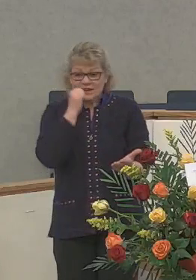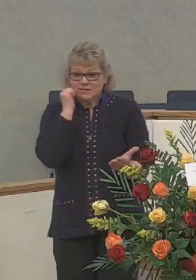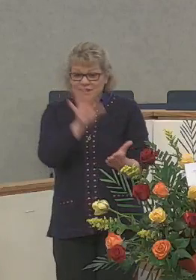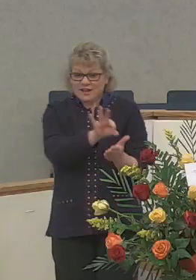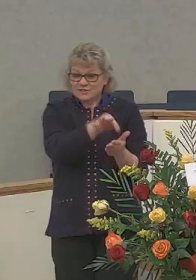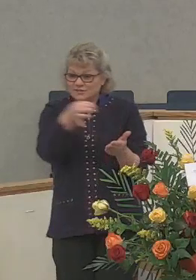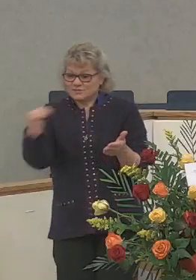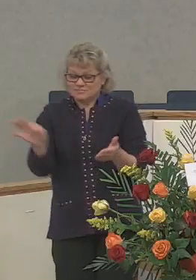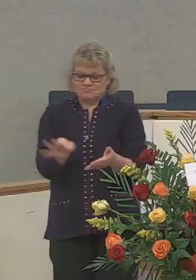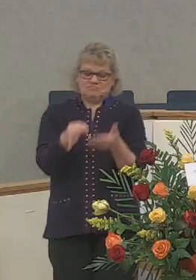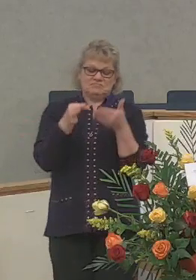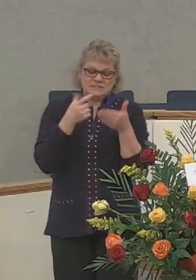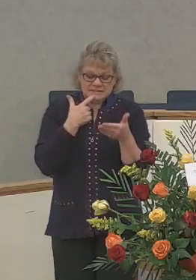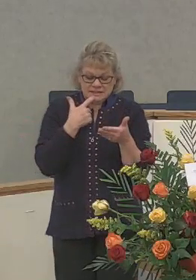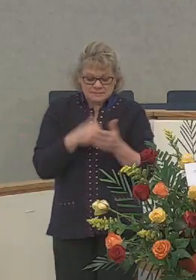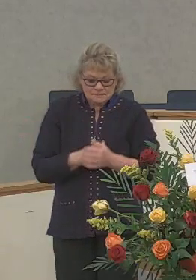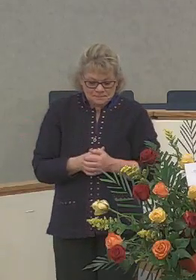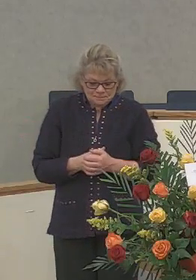day.